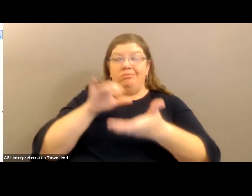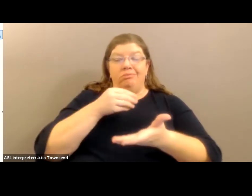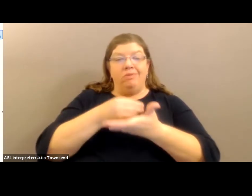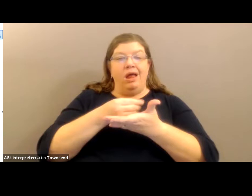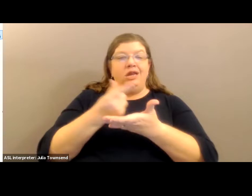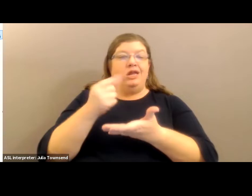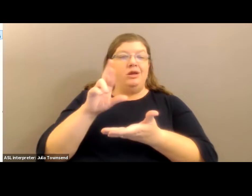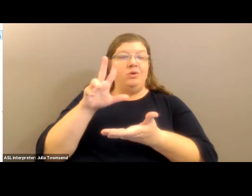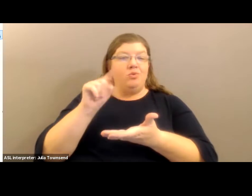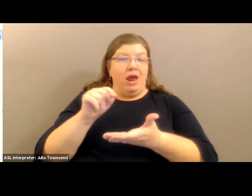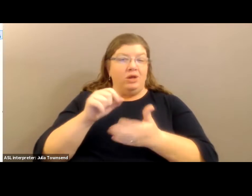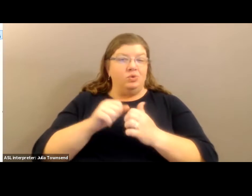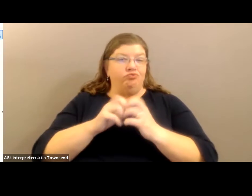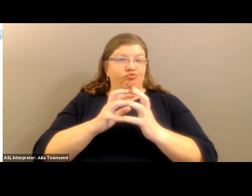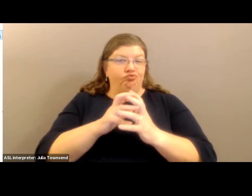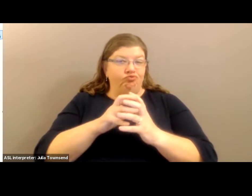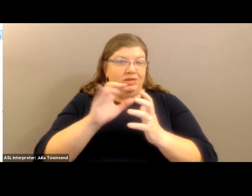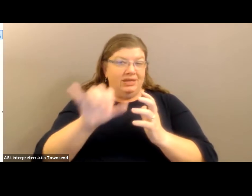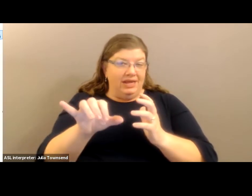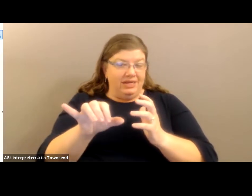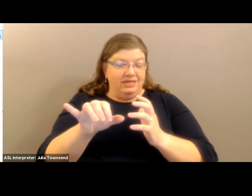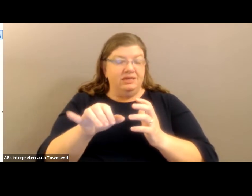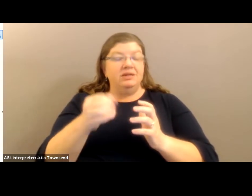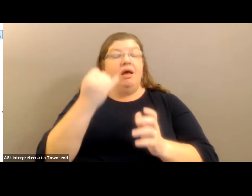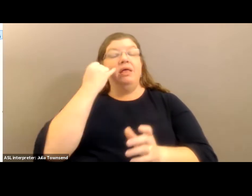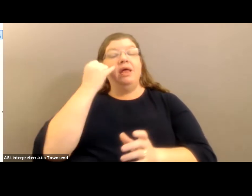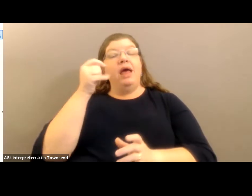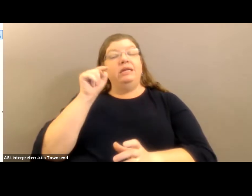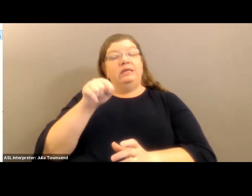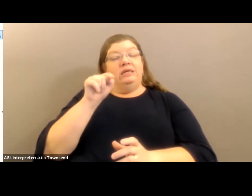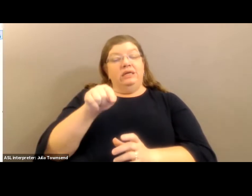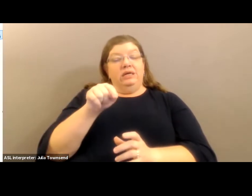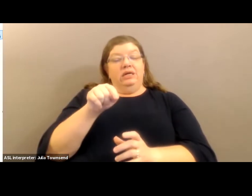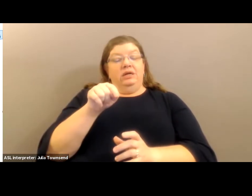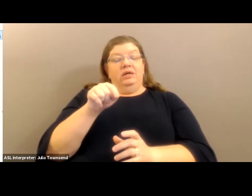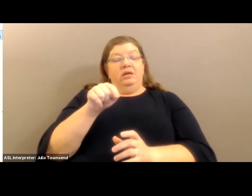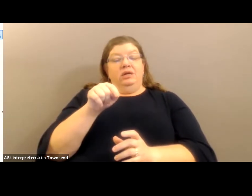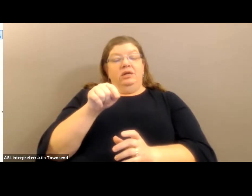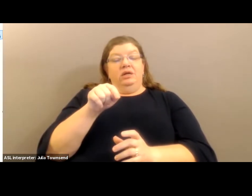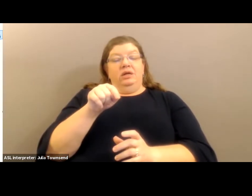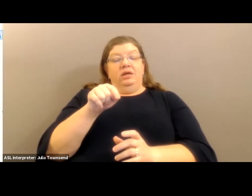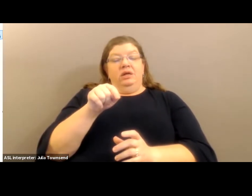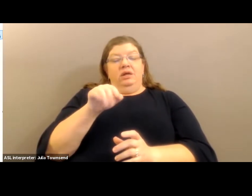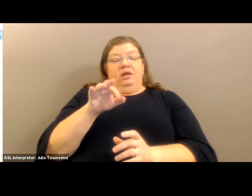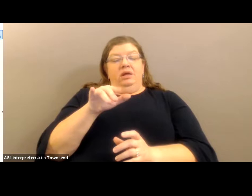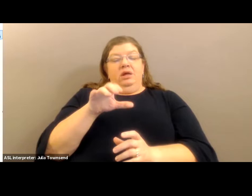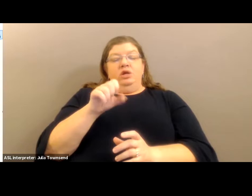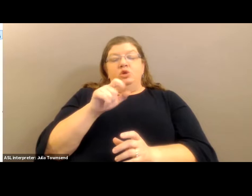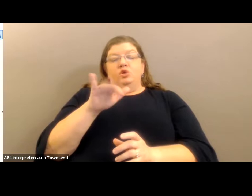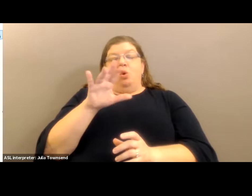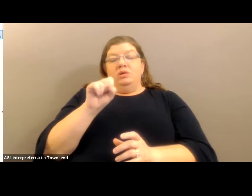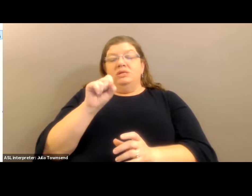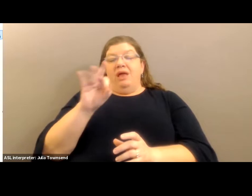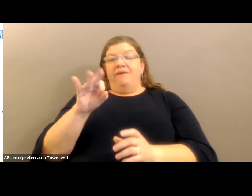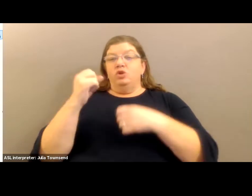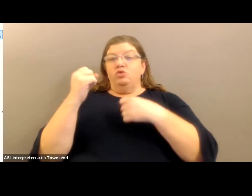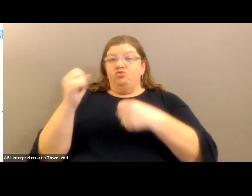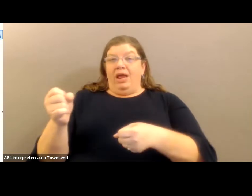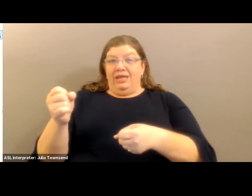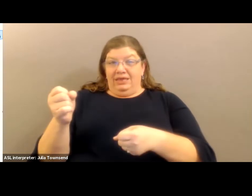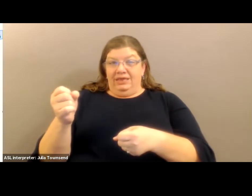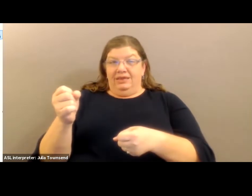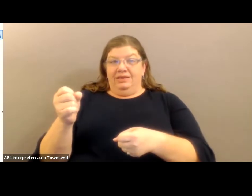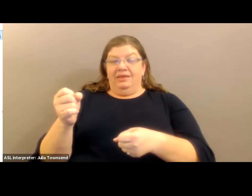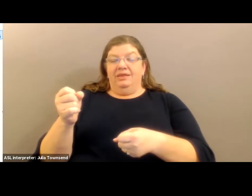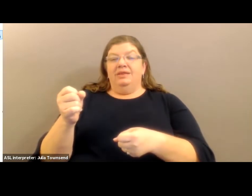place. And the idea with with sources of strength is